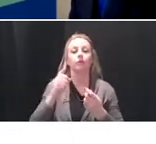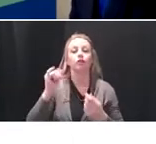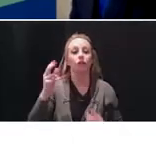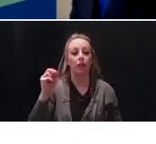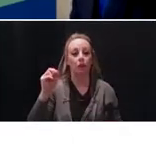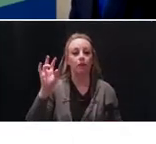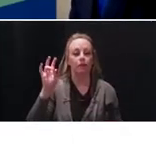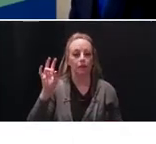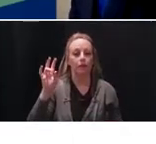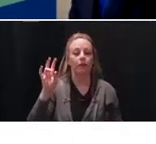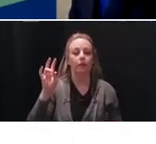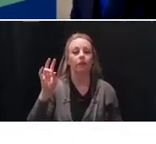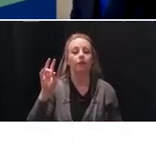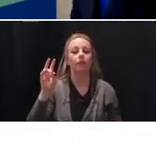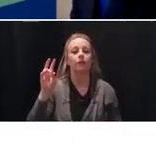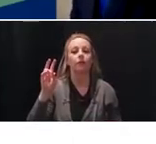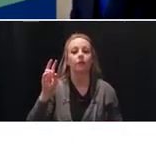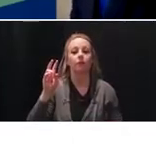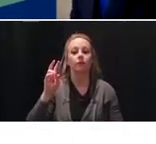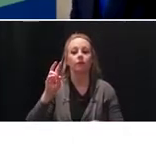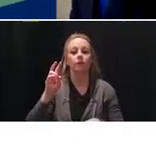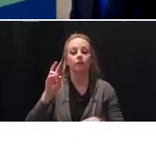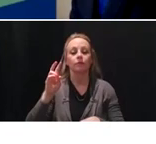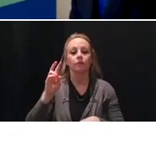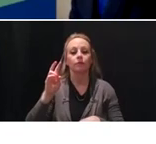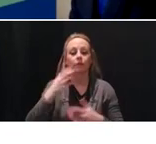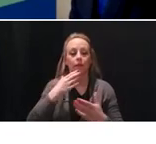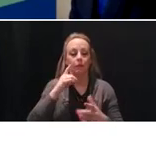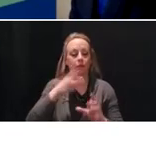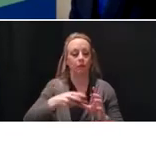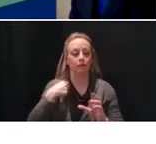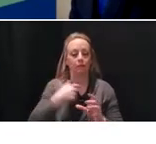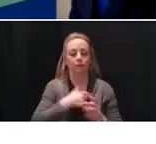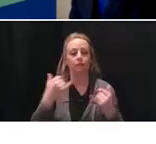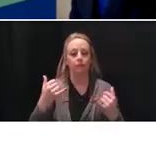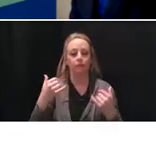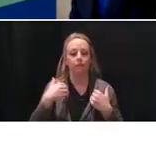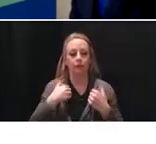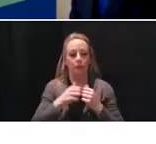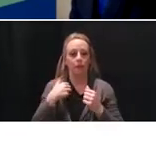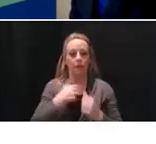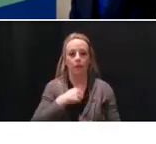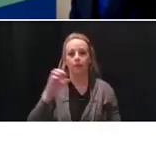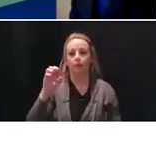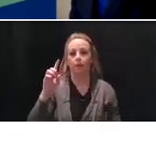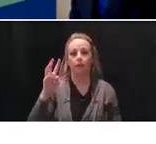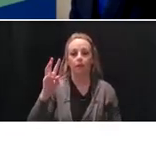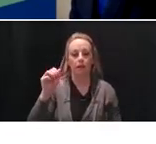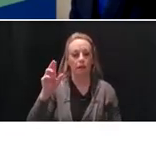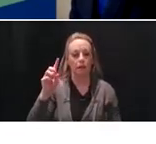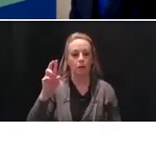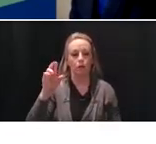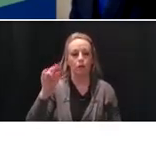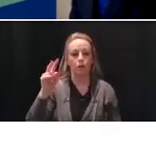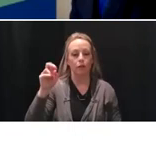January 7th, 2021. Thank you for joining us. Today we have with us Edward Rivers of the Scott County Health